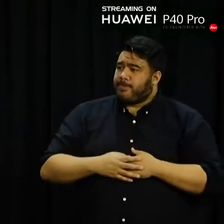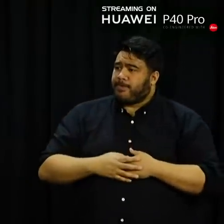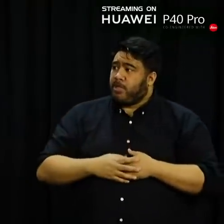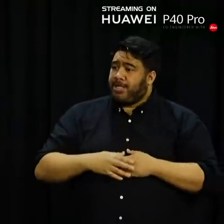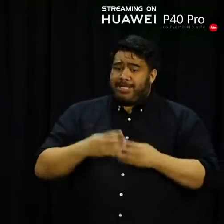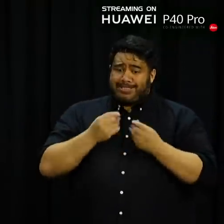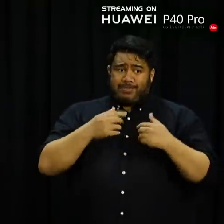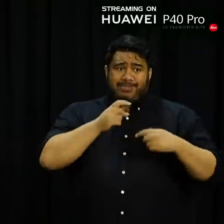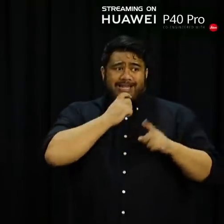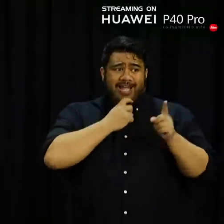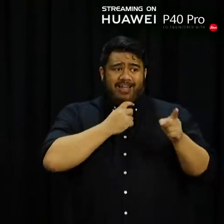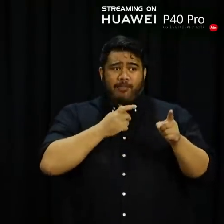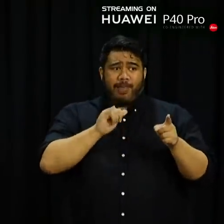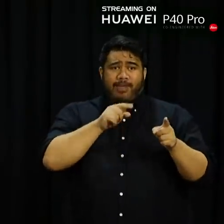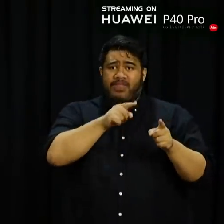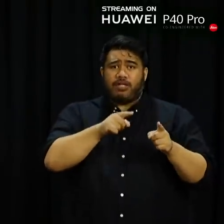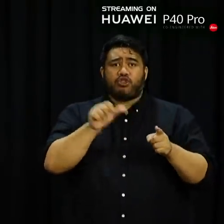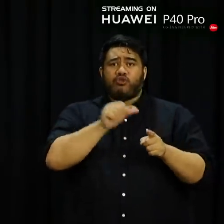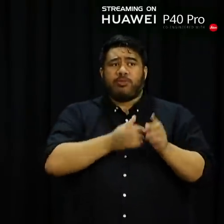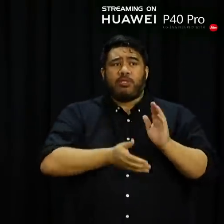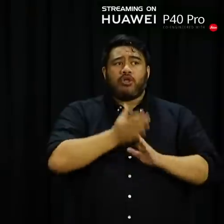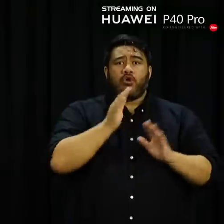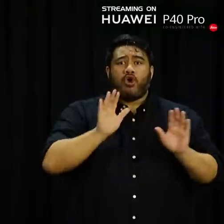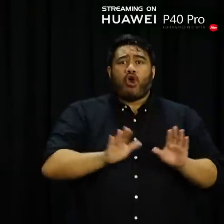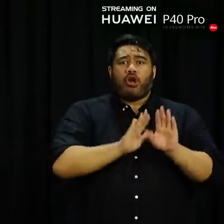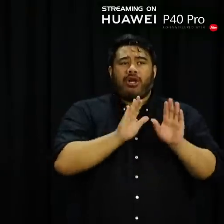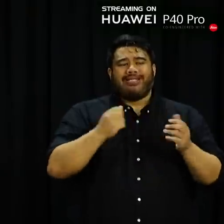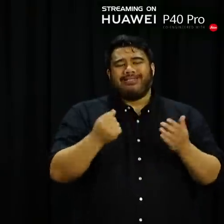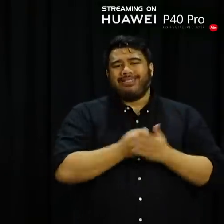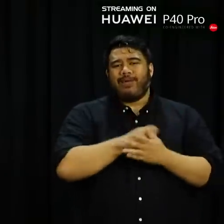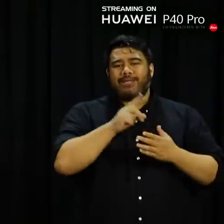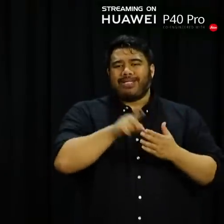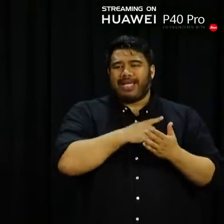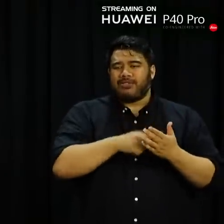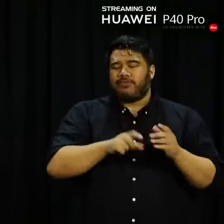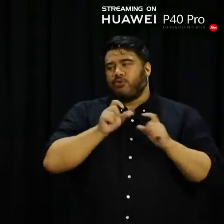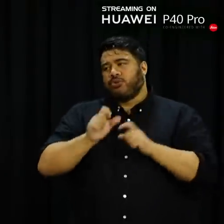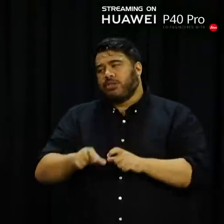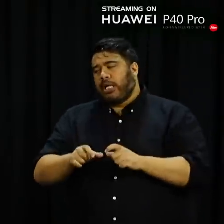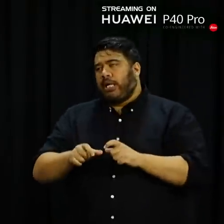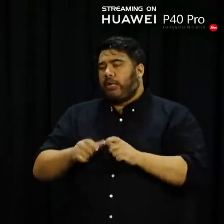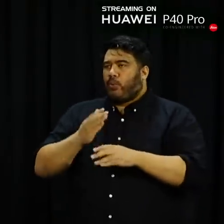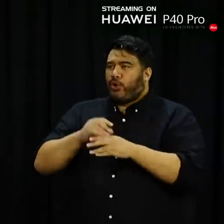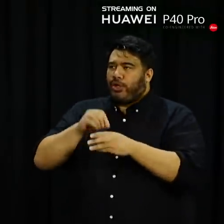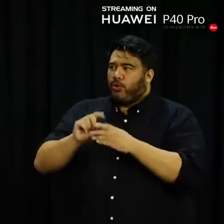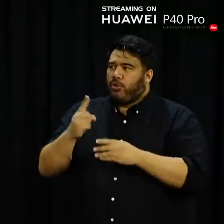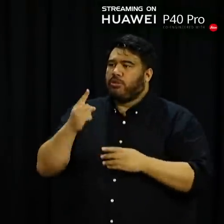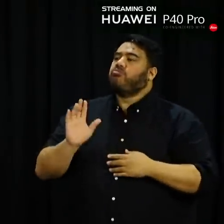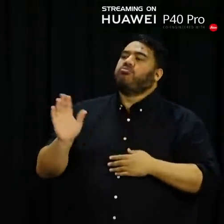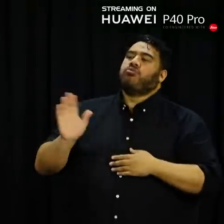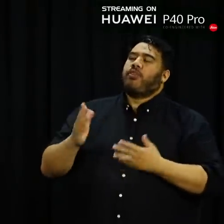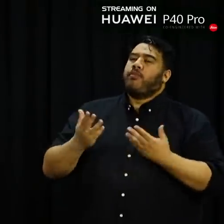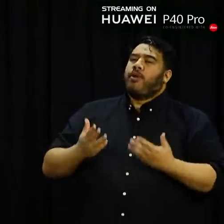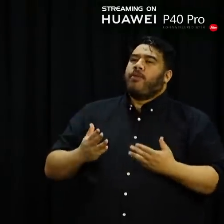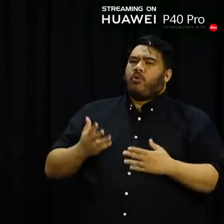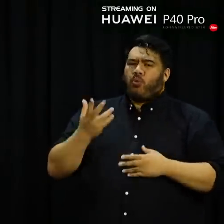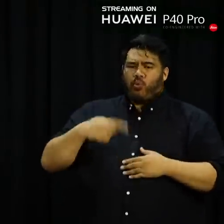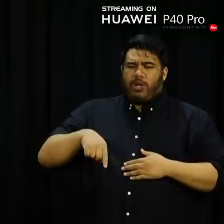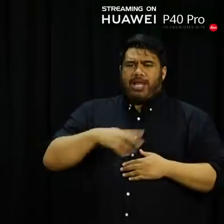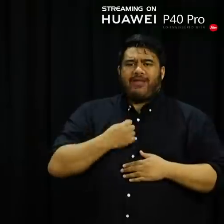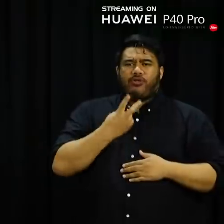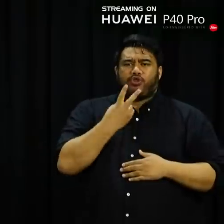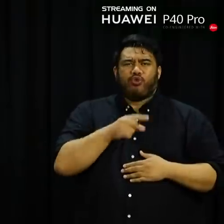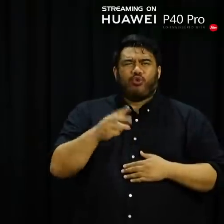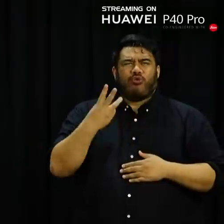leave to bring everyone together to enforce this in Auckland? Not at this stage. As I've said, we have 2,000 to 3,000